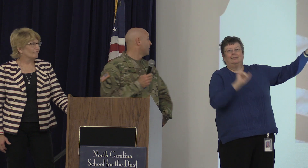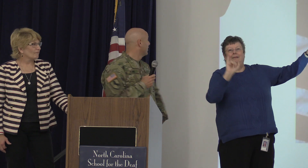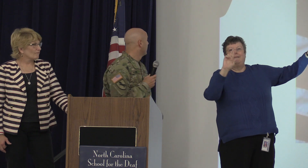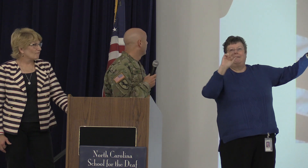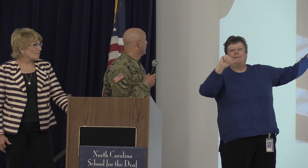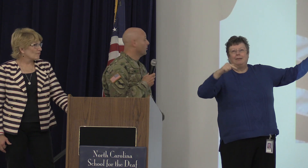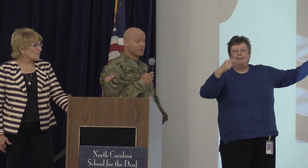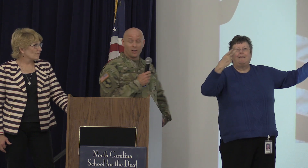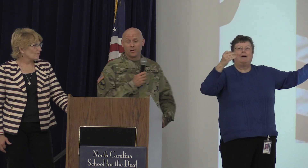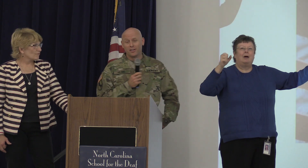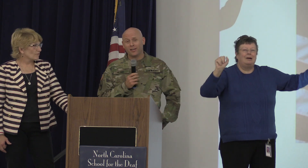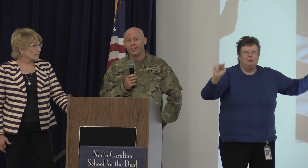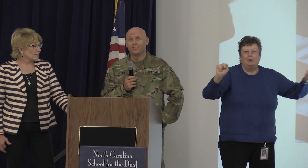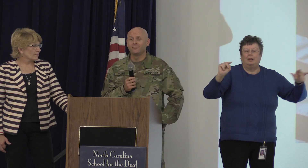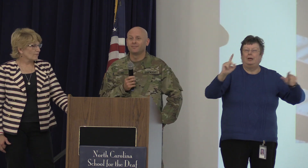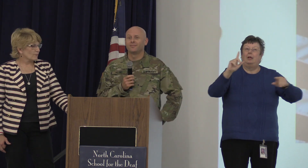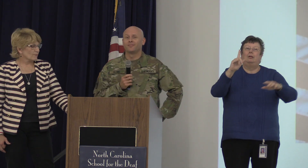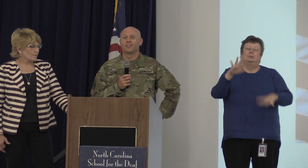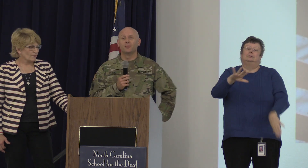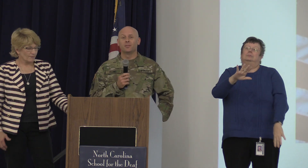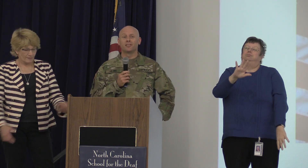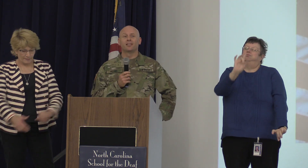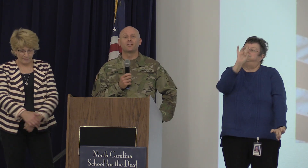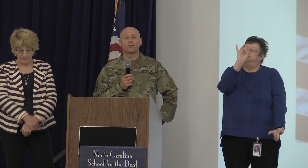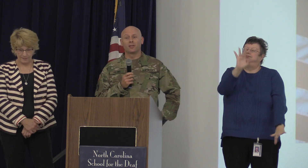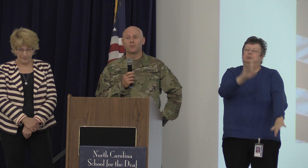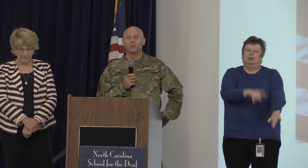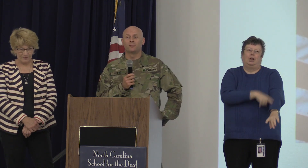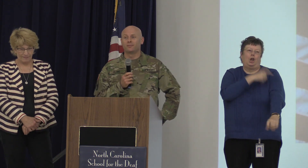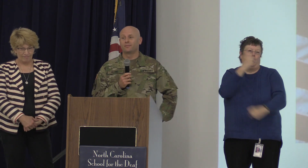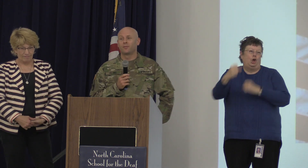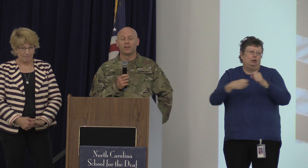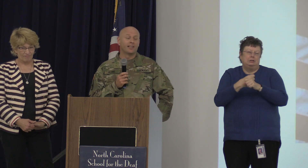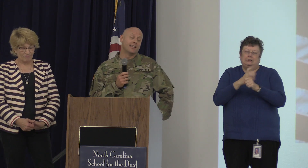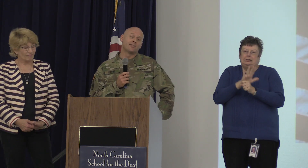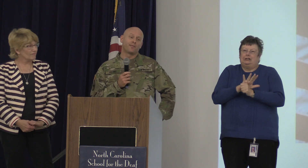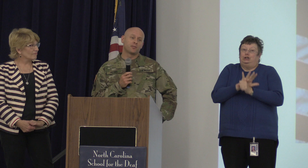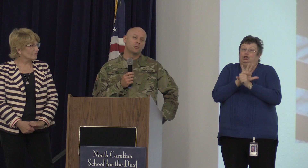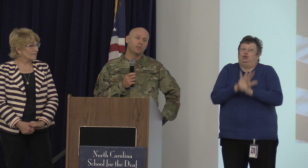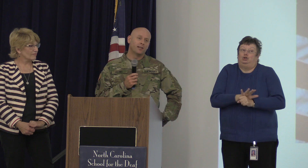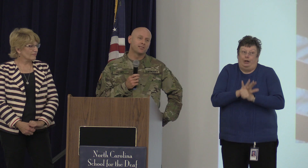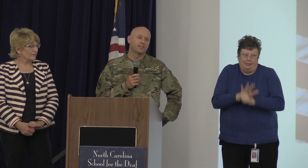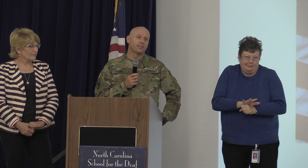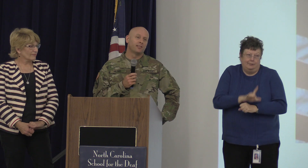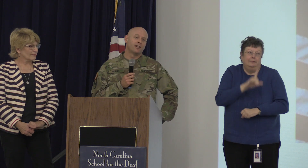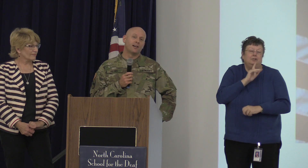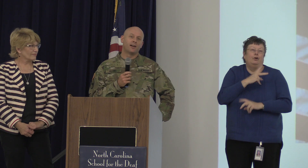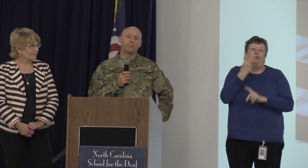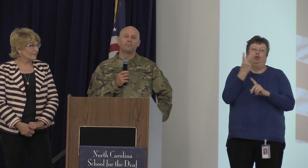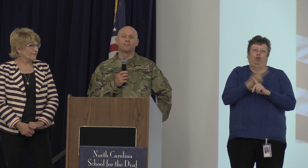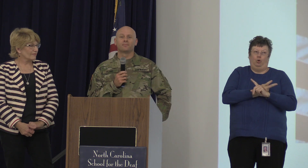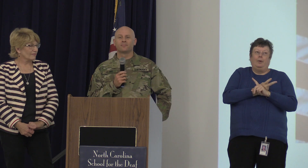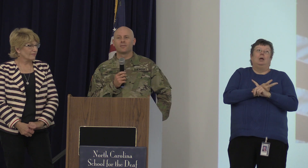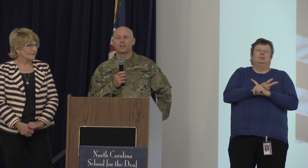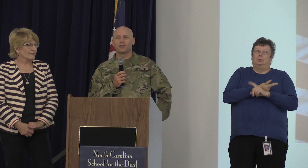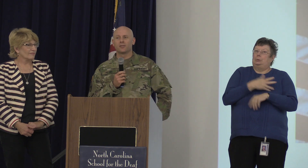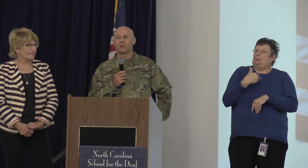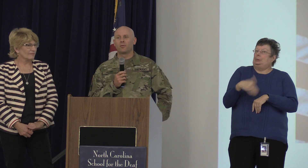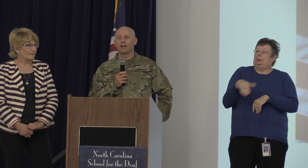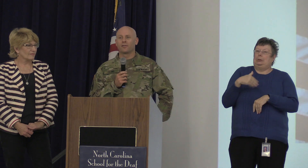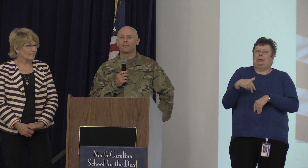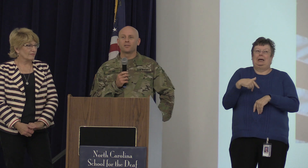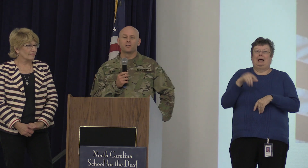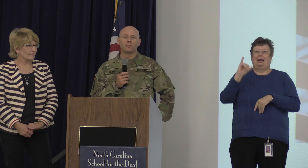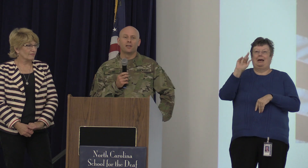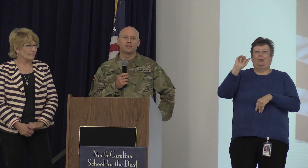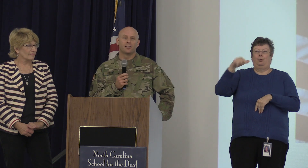right. It was a long year. It was stressful for at least the first 2 months. Because I was